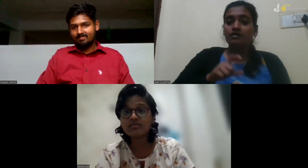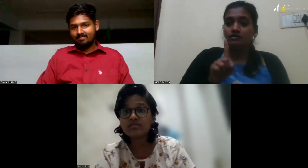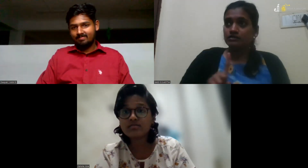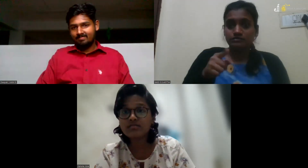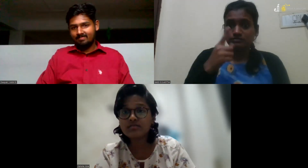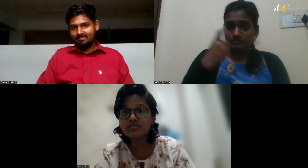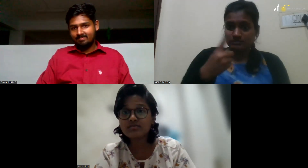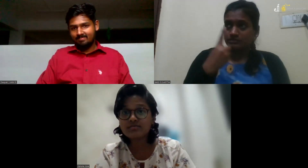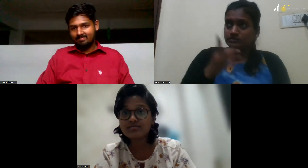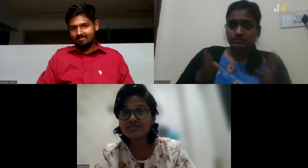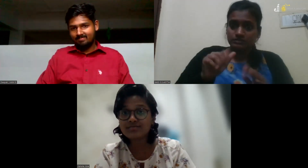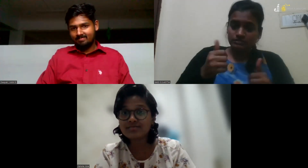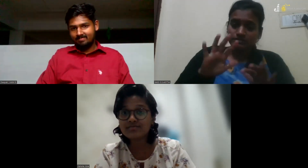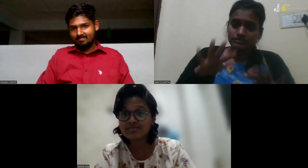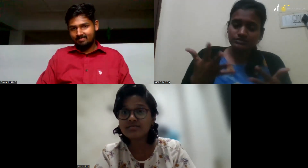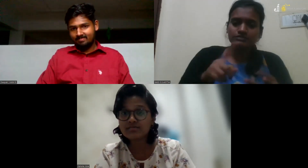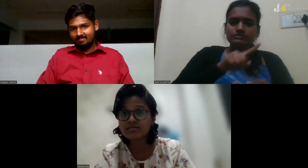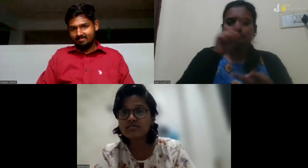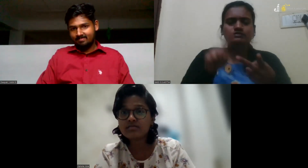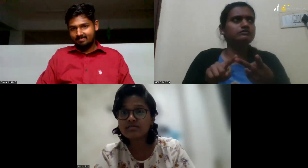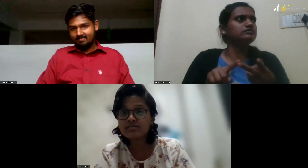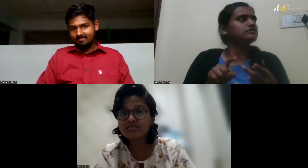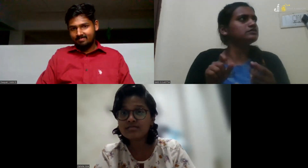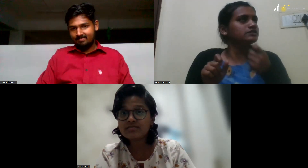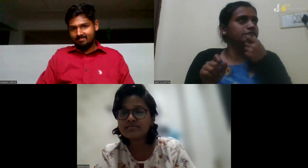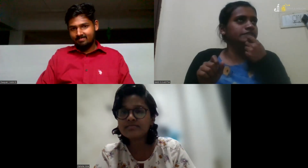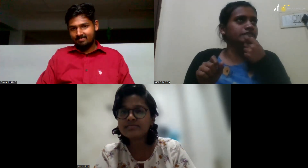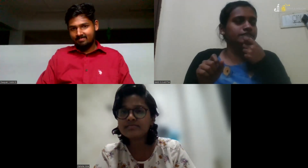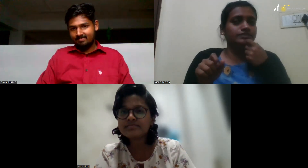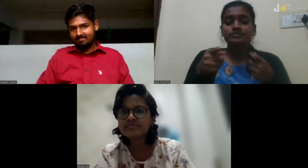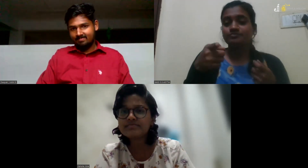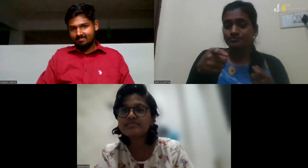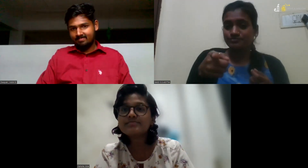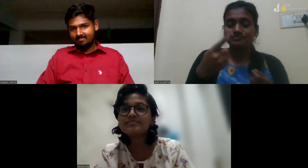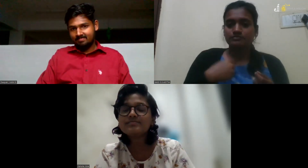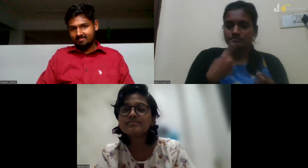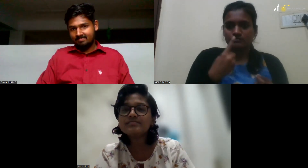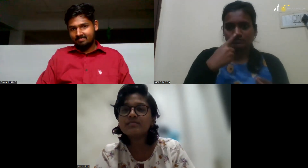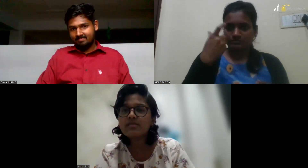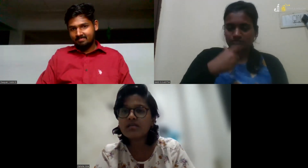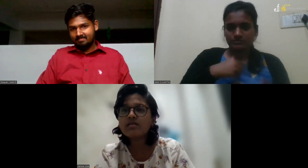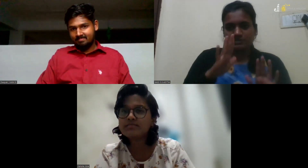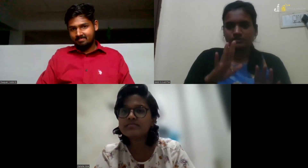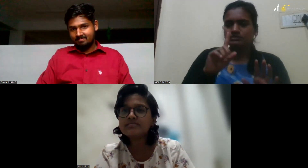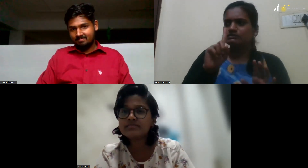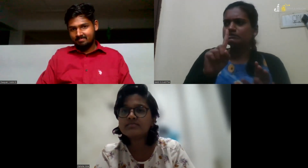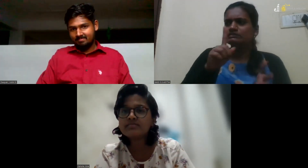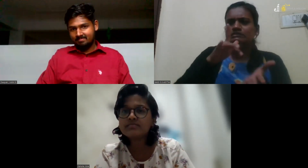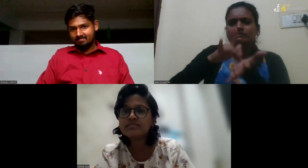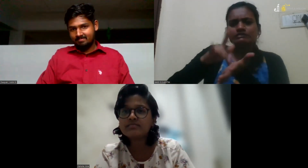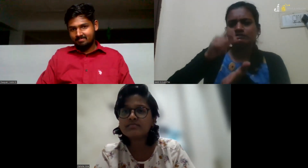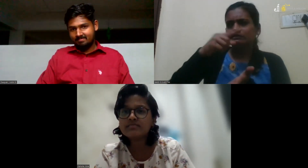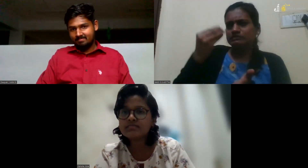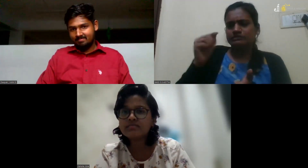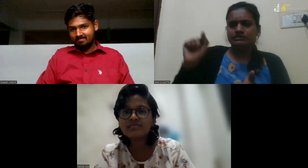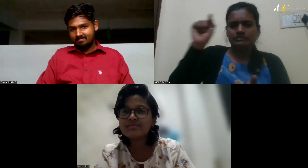alone, how was your experience? Also, when you travel alone, mm, second question,